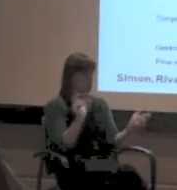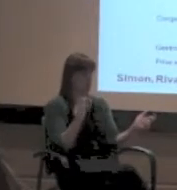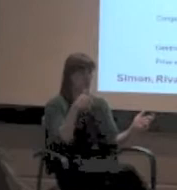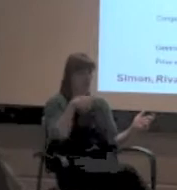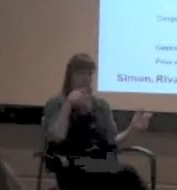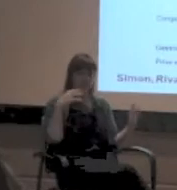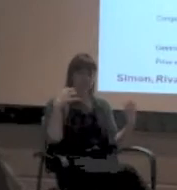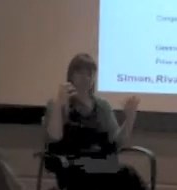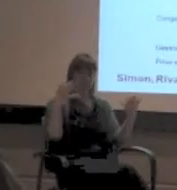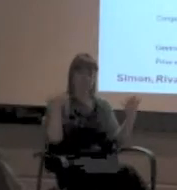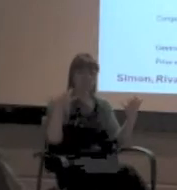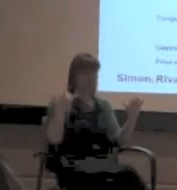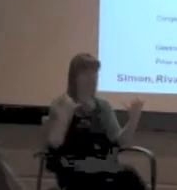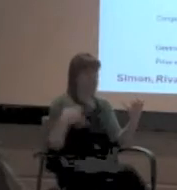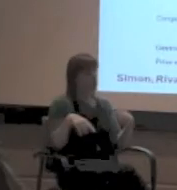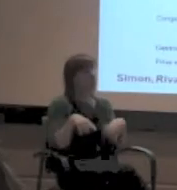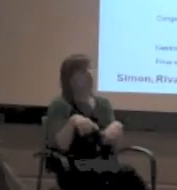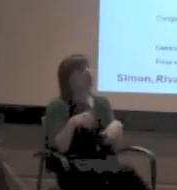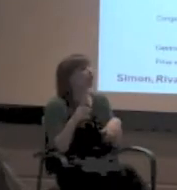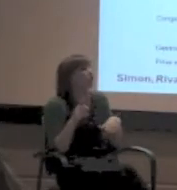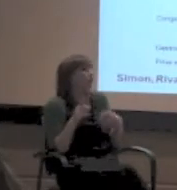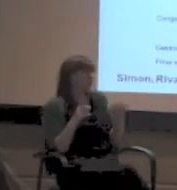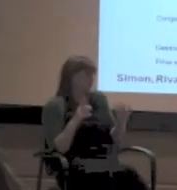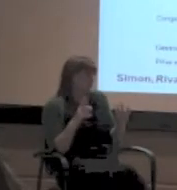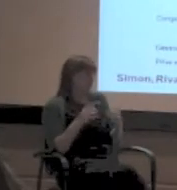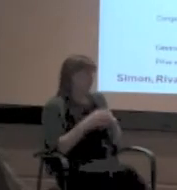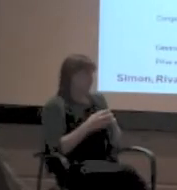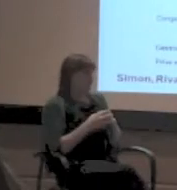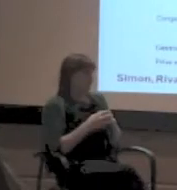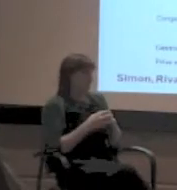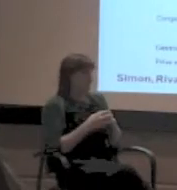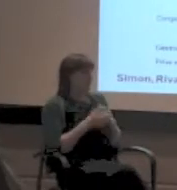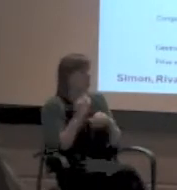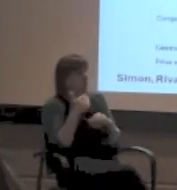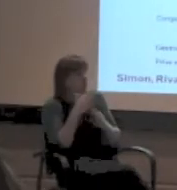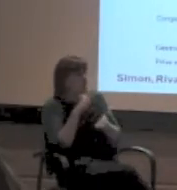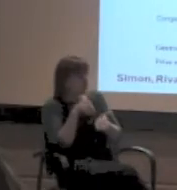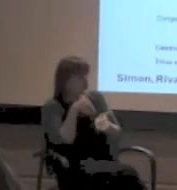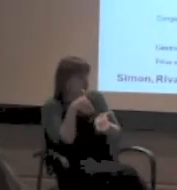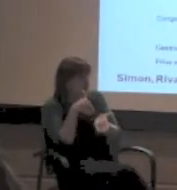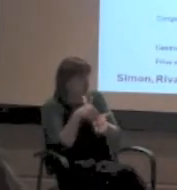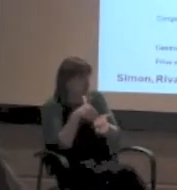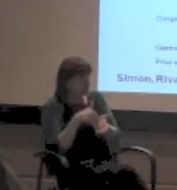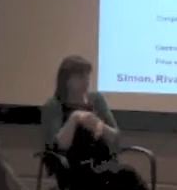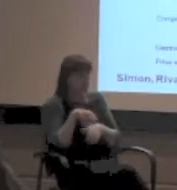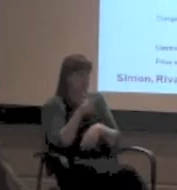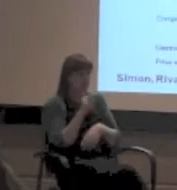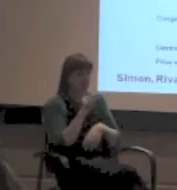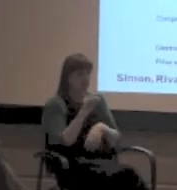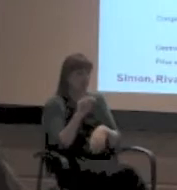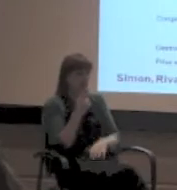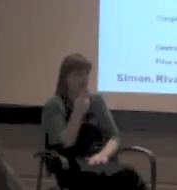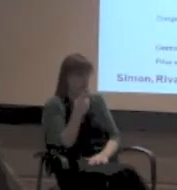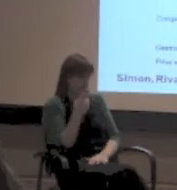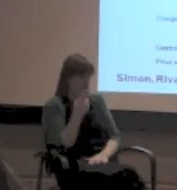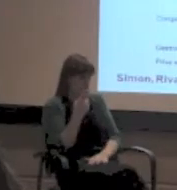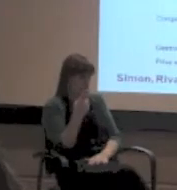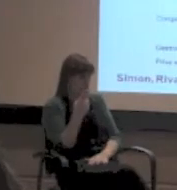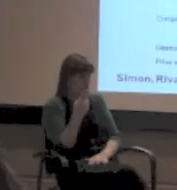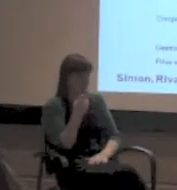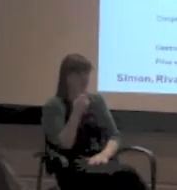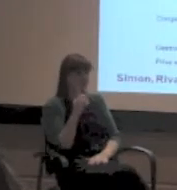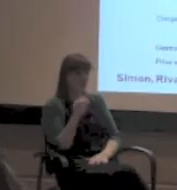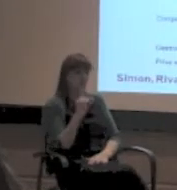this crowd. So the first thing is why other centers, the NIH, it's always just